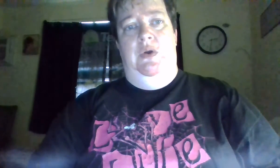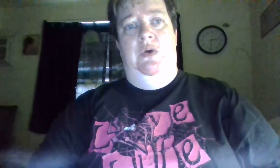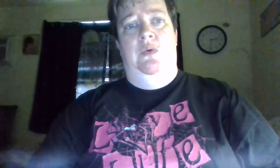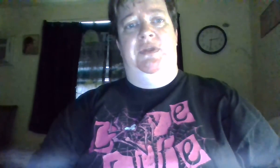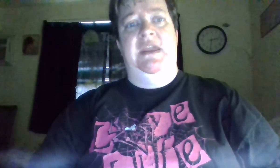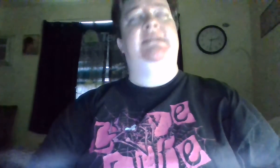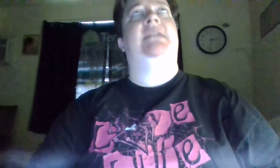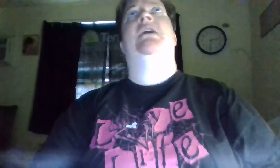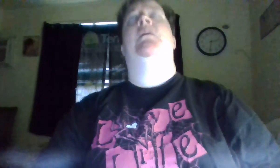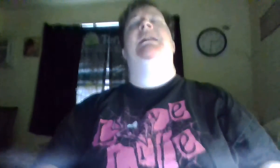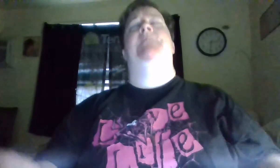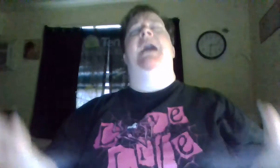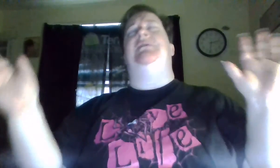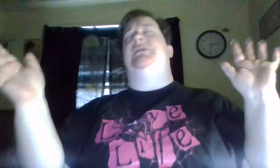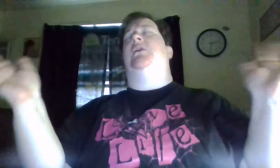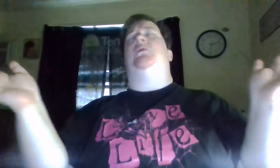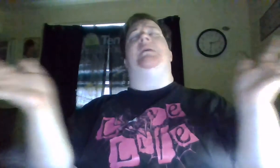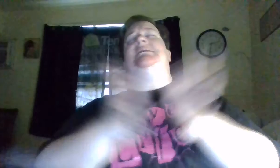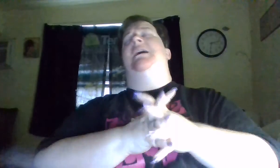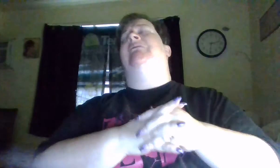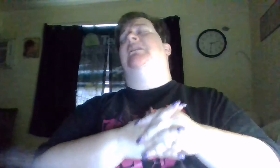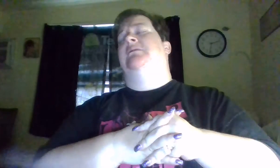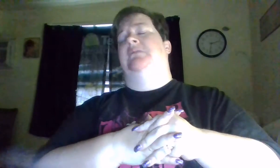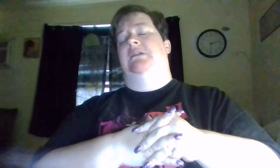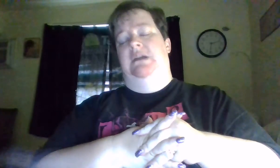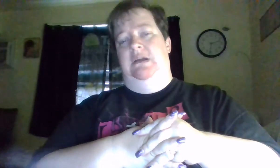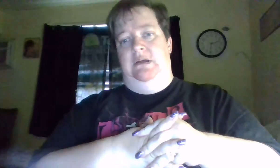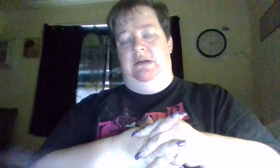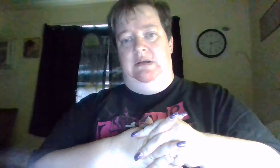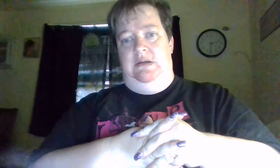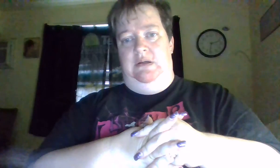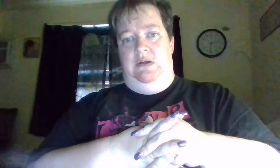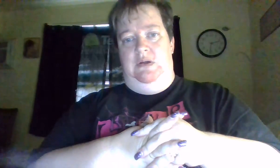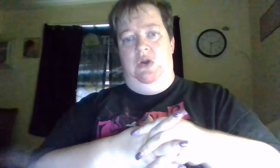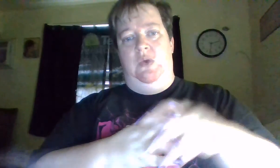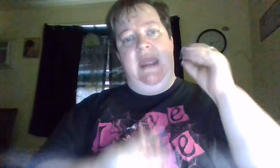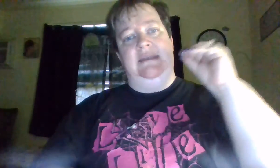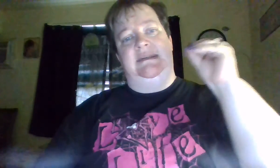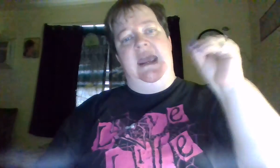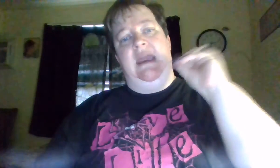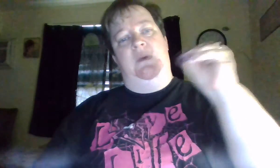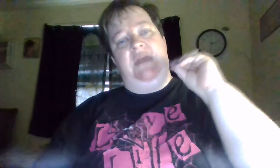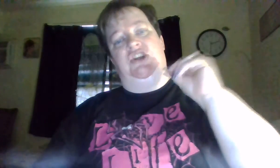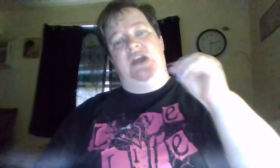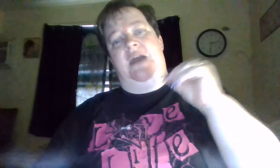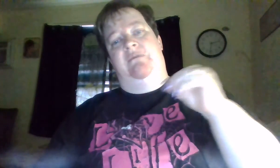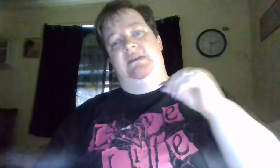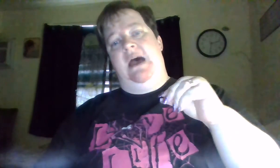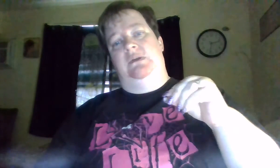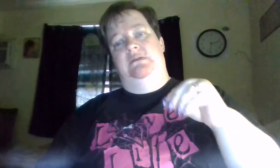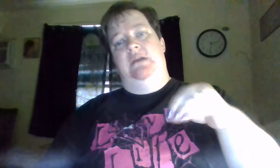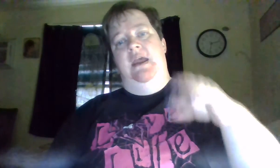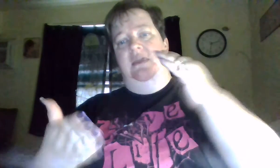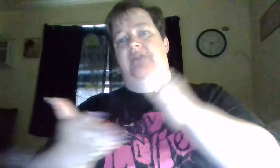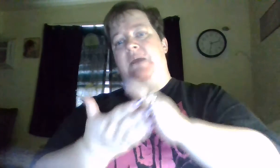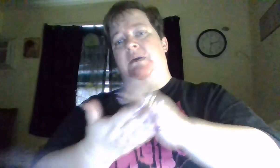who thinks that there are many paths or other ways to heaven, who can't say without a shadow of a doubt that if they were to